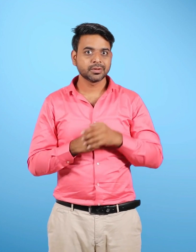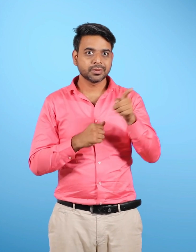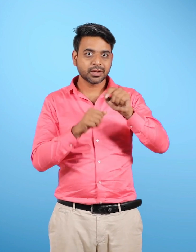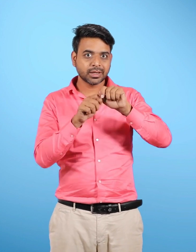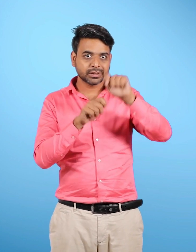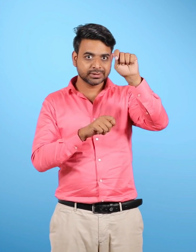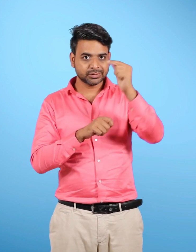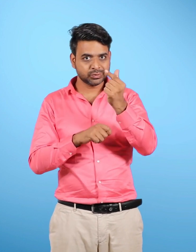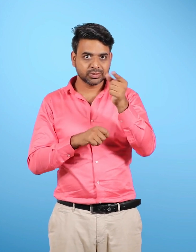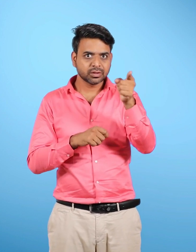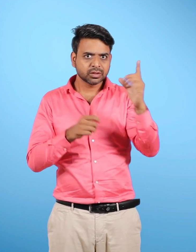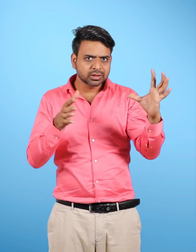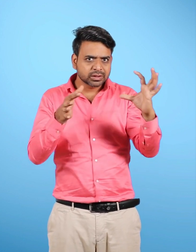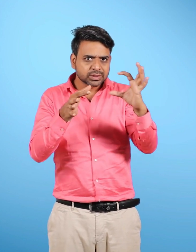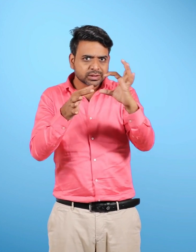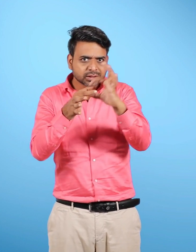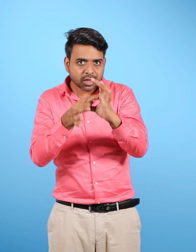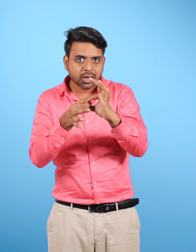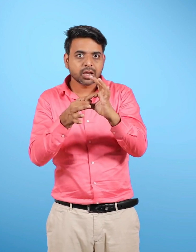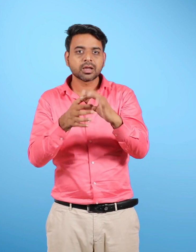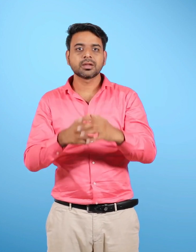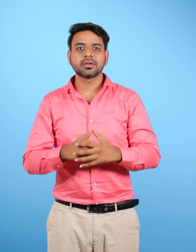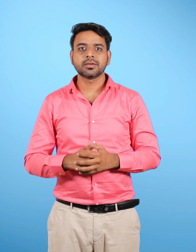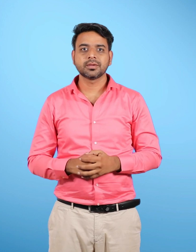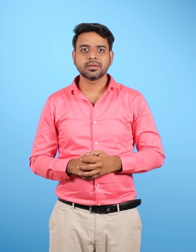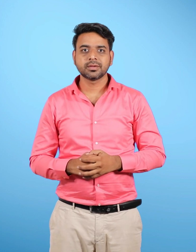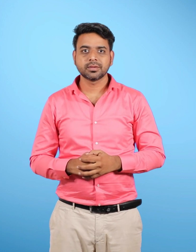Use rubber bands or tape to fix the wires to the cell.